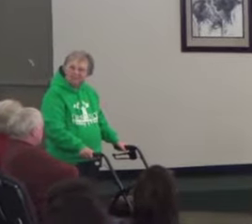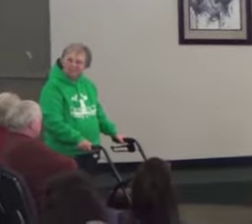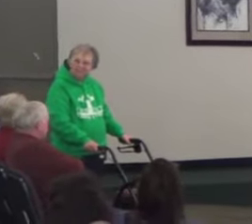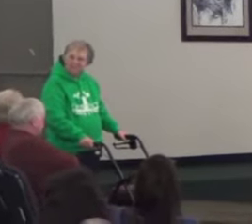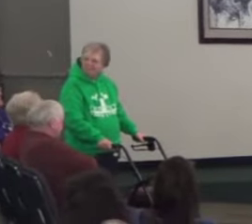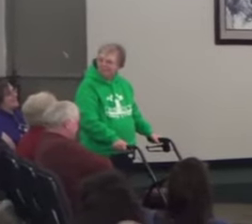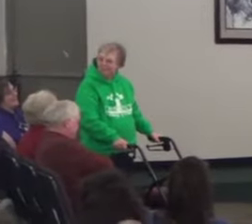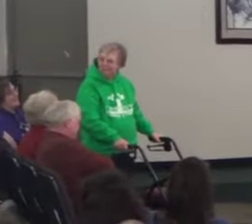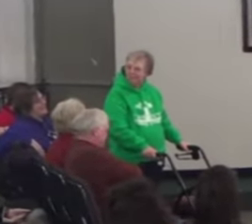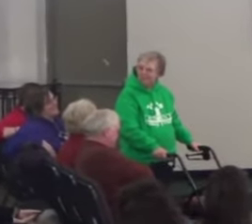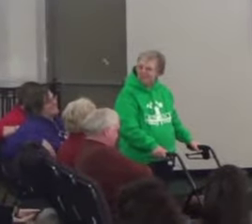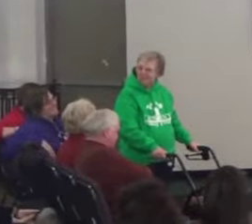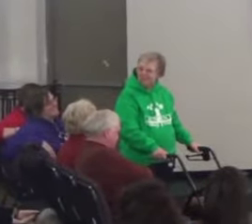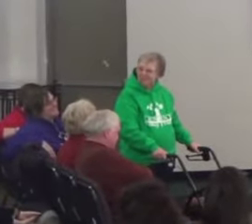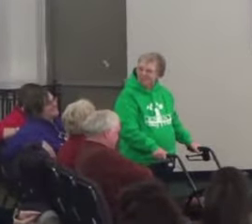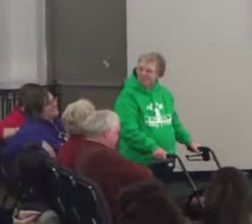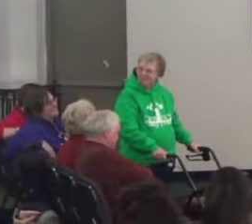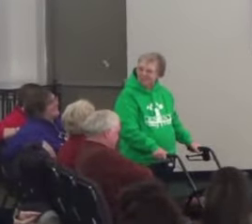Happy birthday to you.